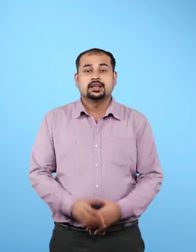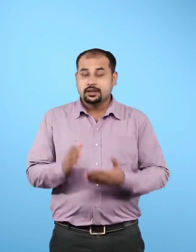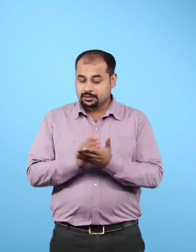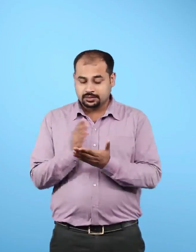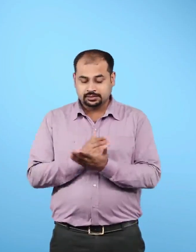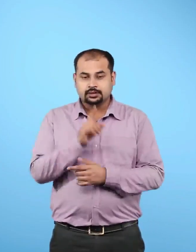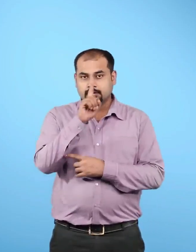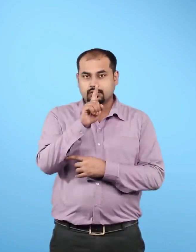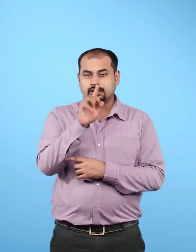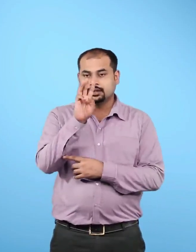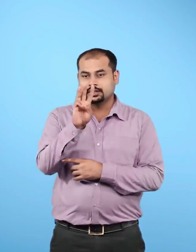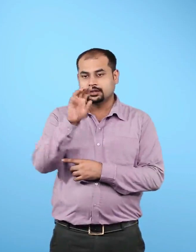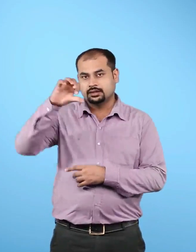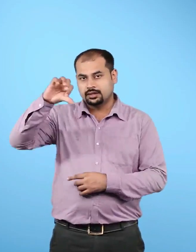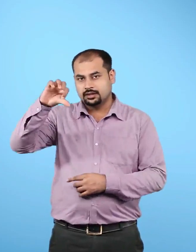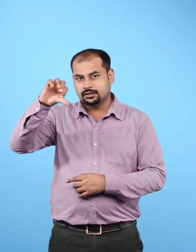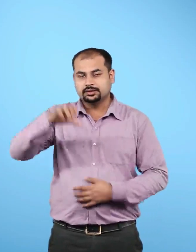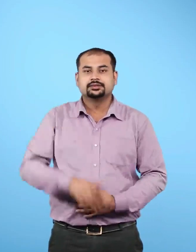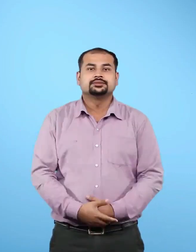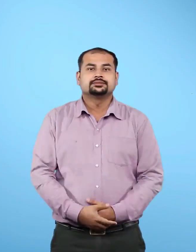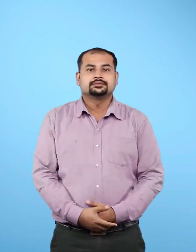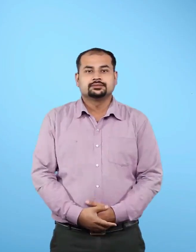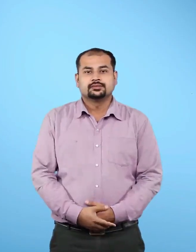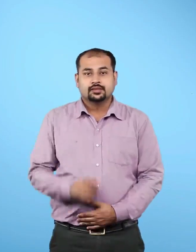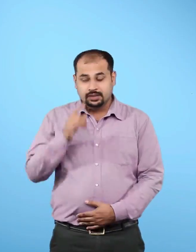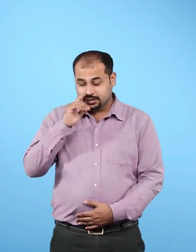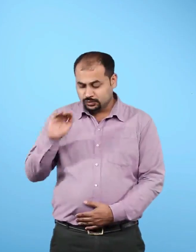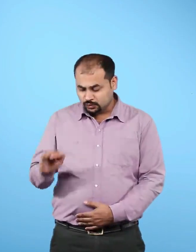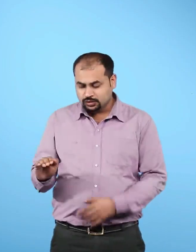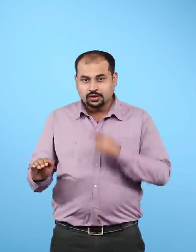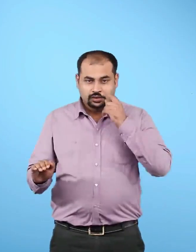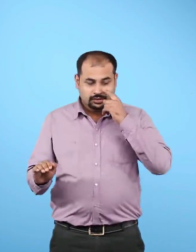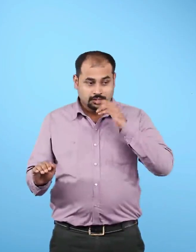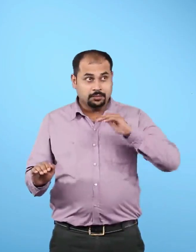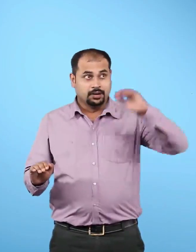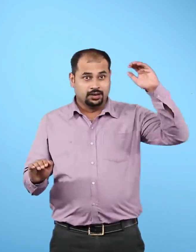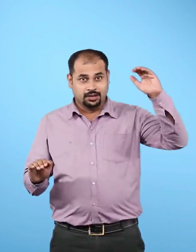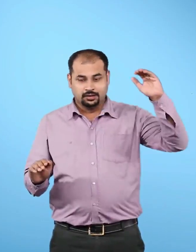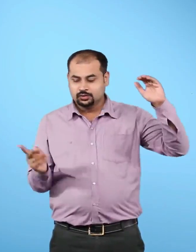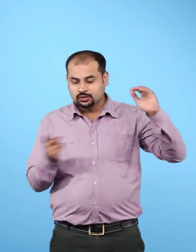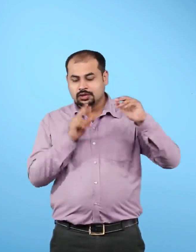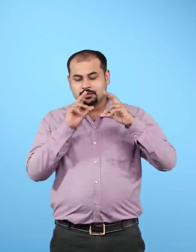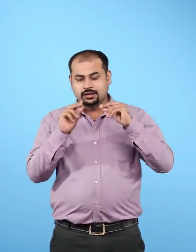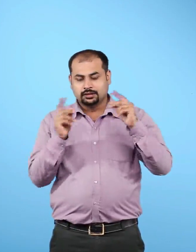Page 139. A girl and a woman are conversing with each